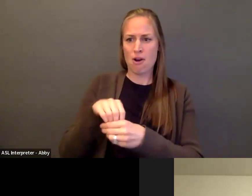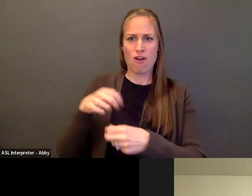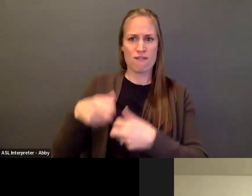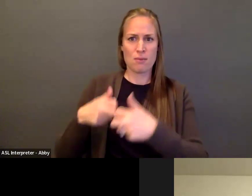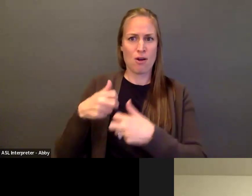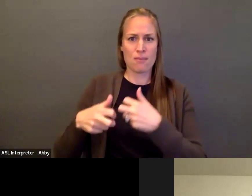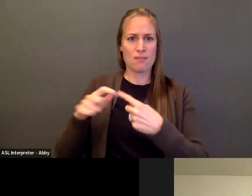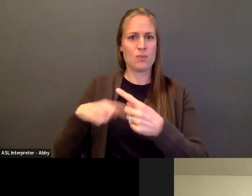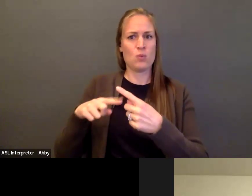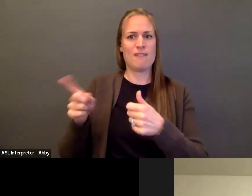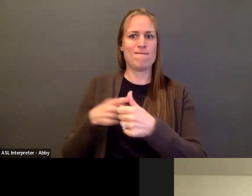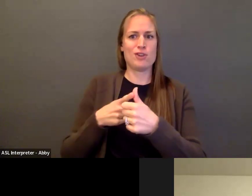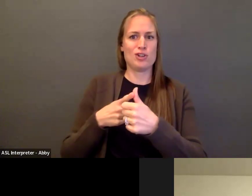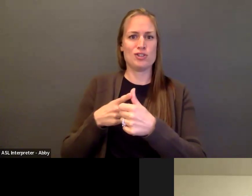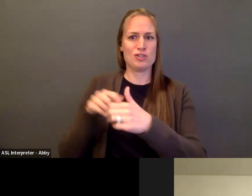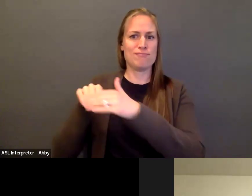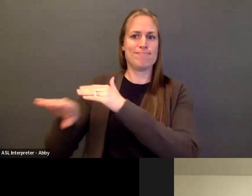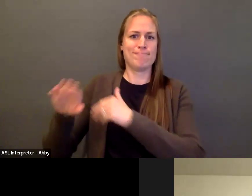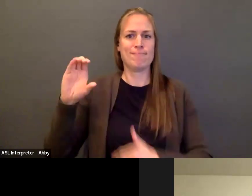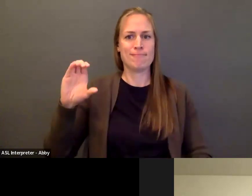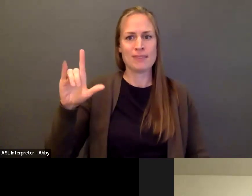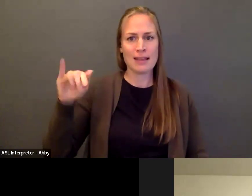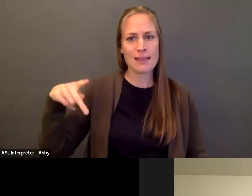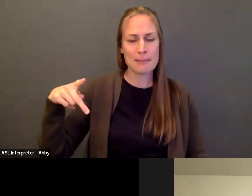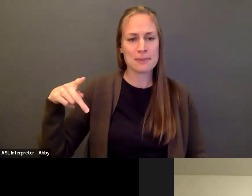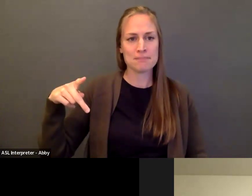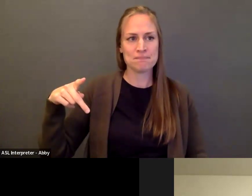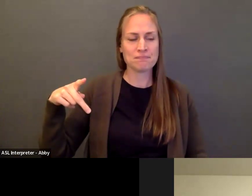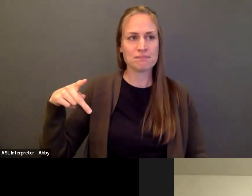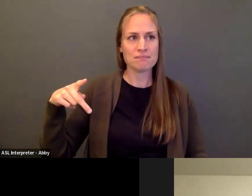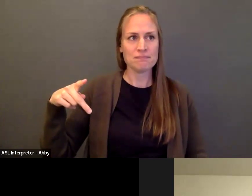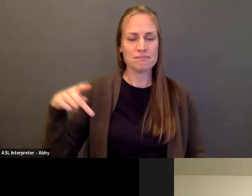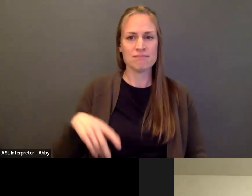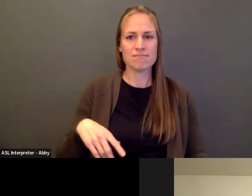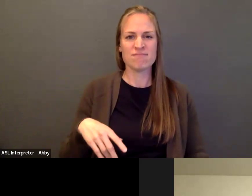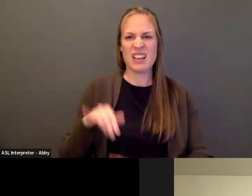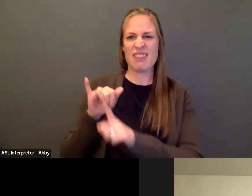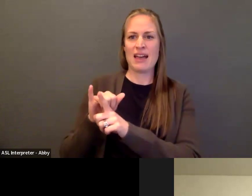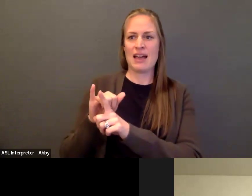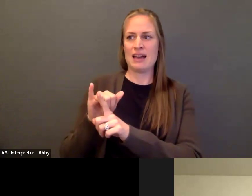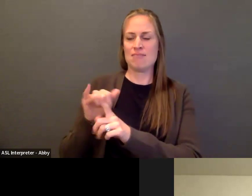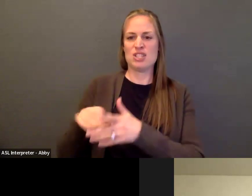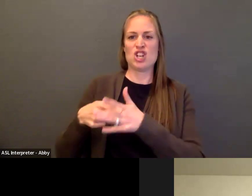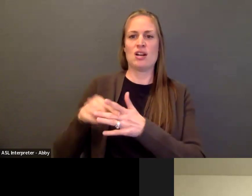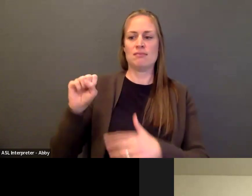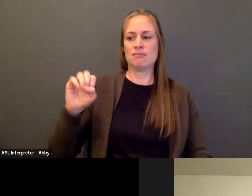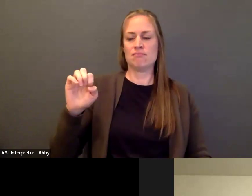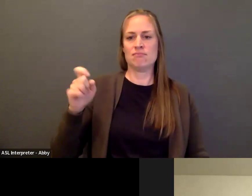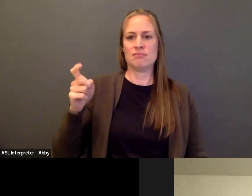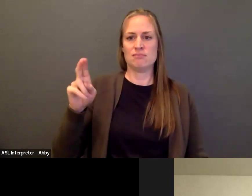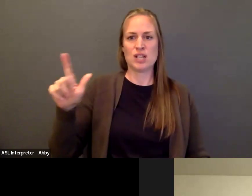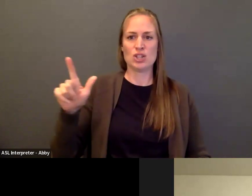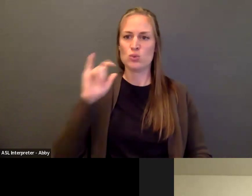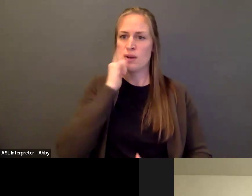CLIP. And that was the whole sexual misbehaviors that he started developing.